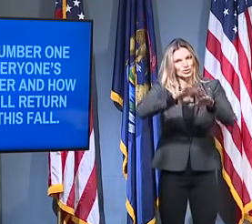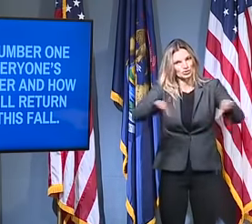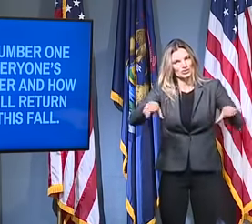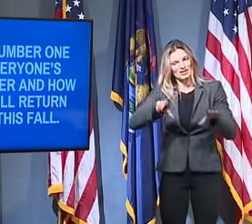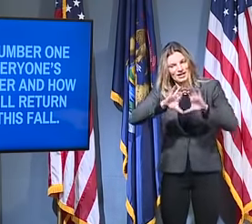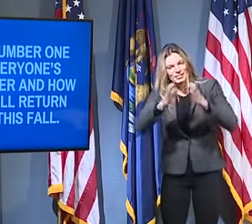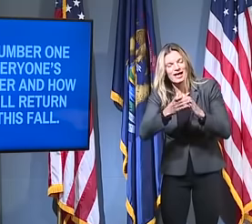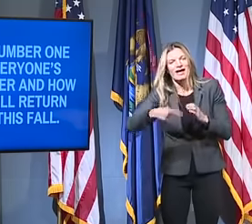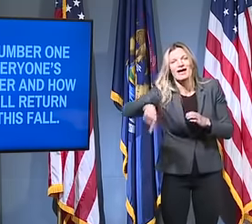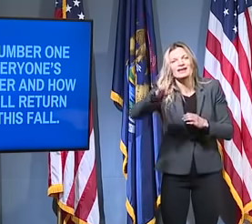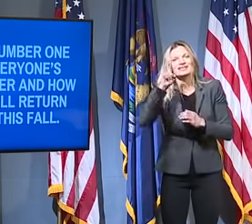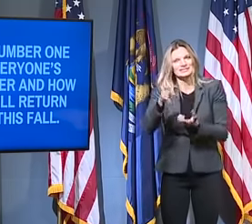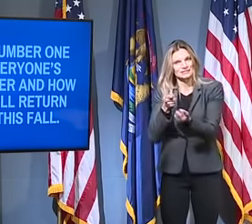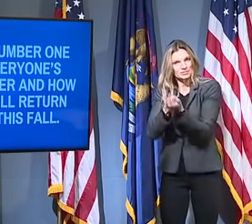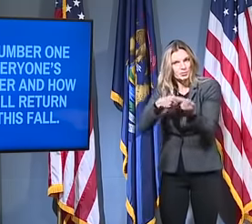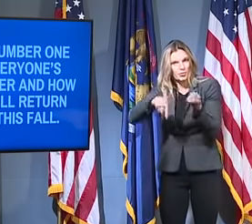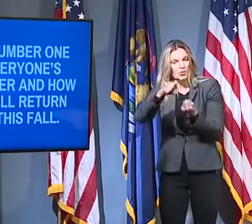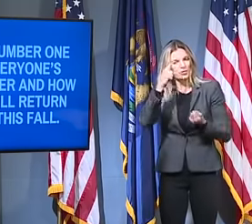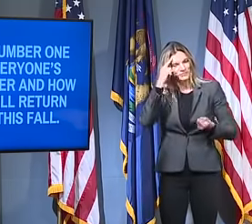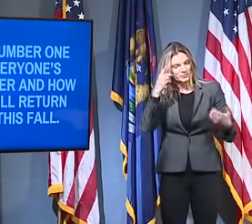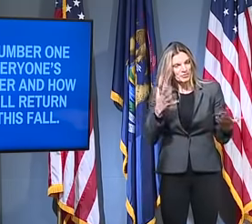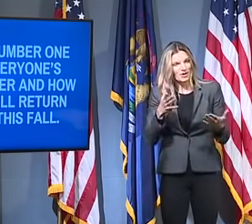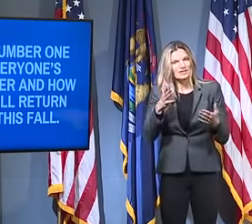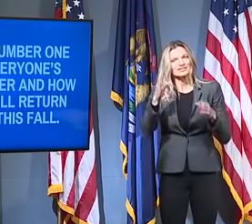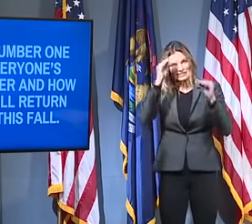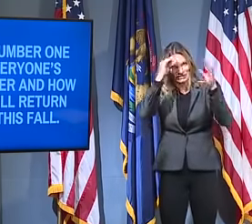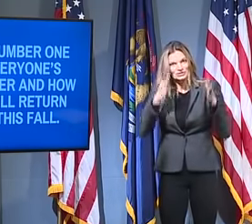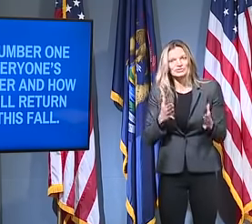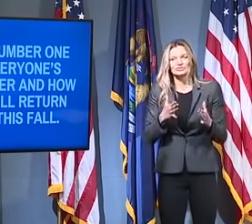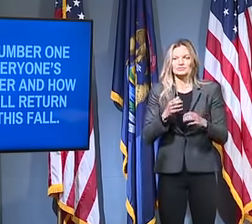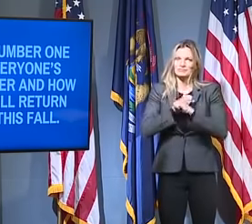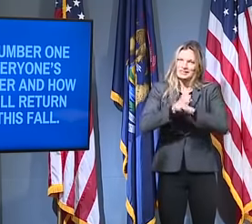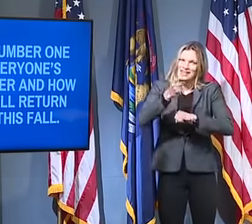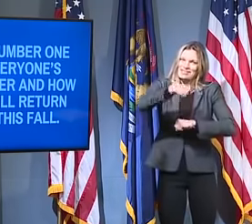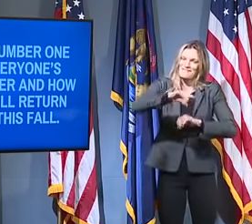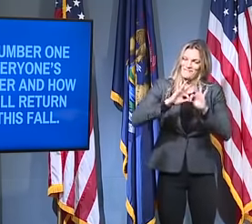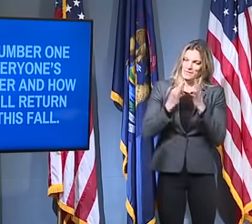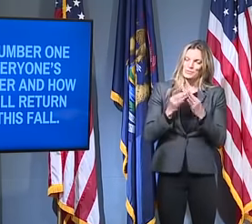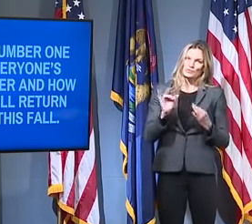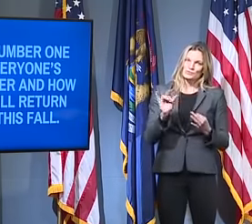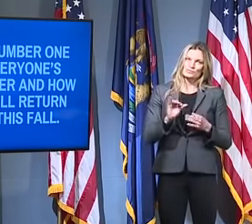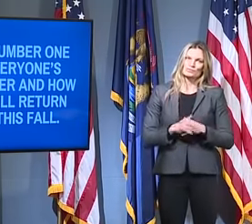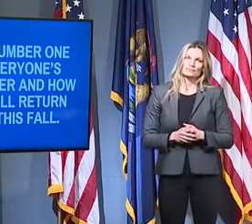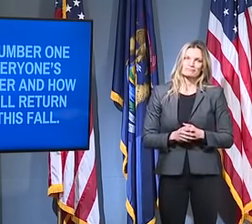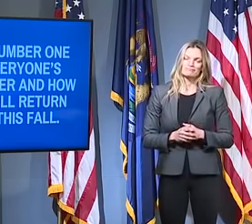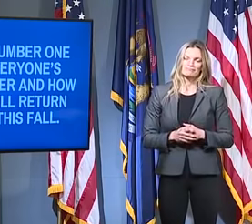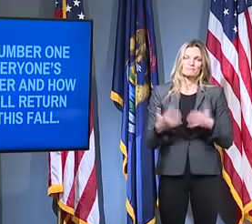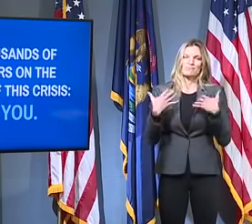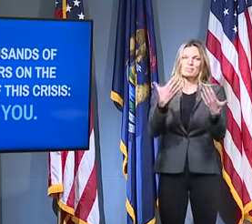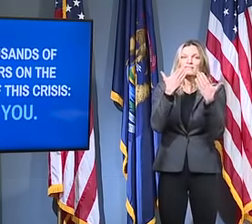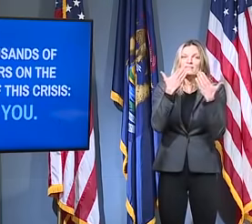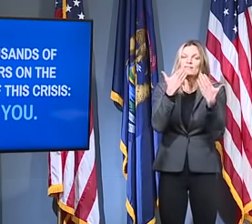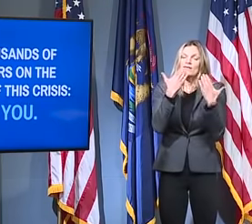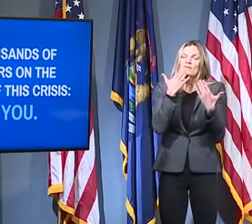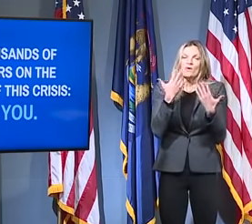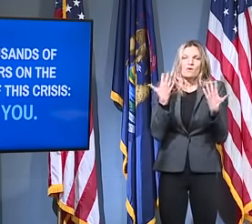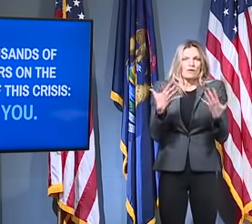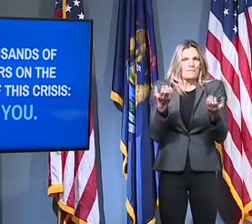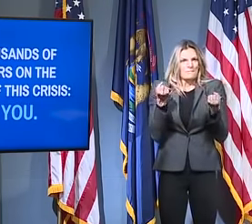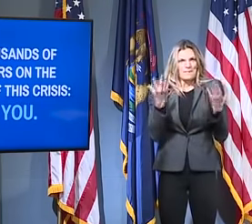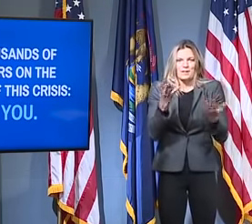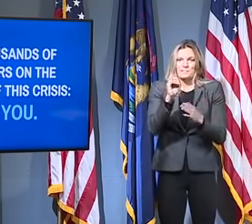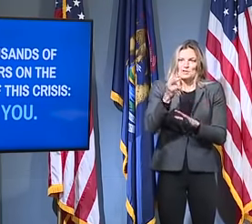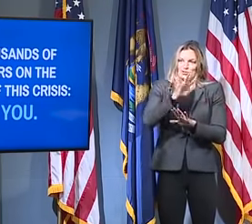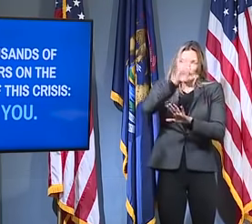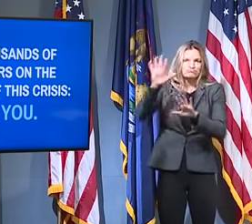keep our kids and our educators and all of their families safe. I want to end by thanking the thousands of Michiganders on the